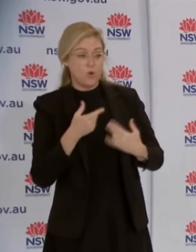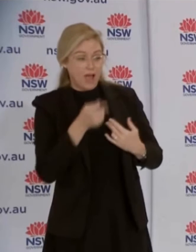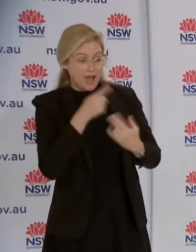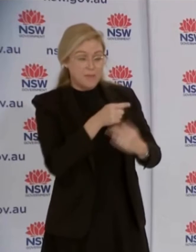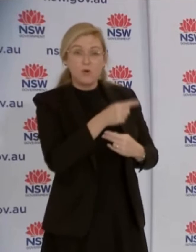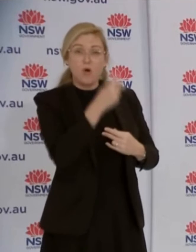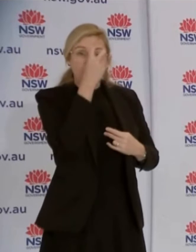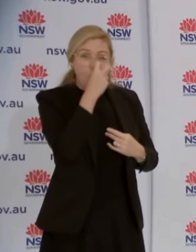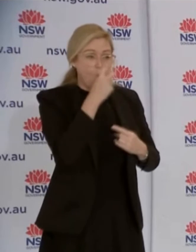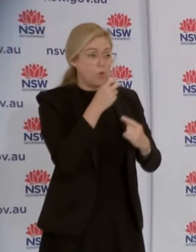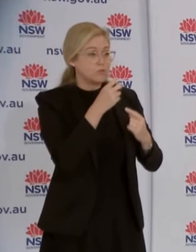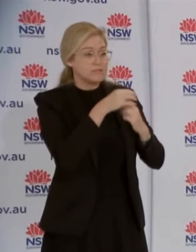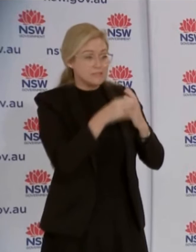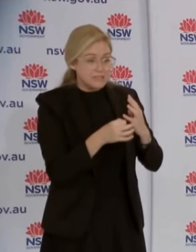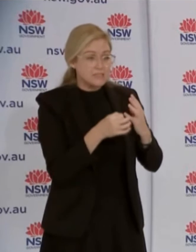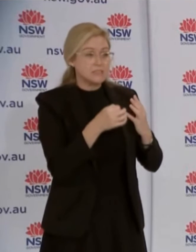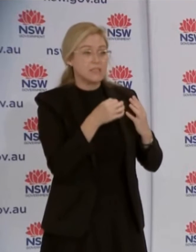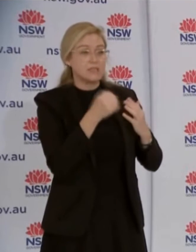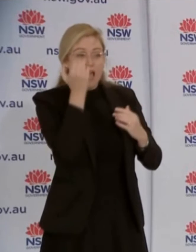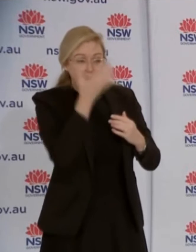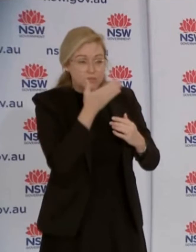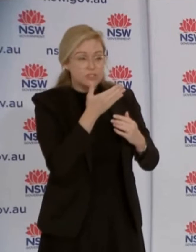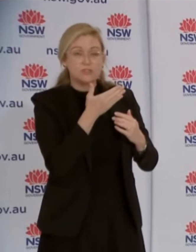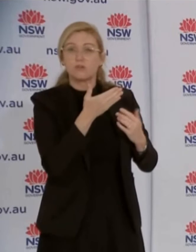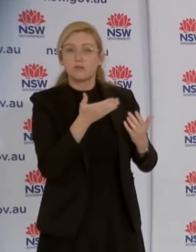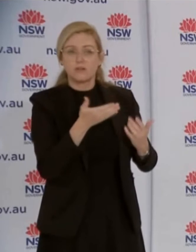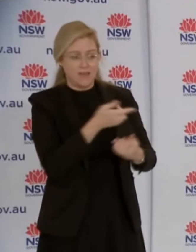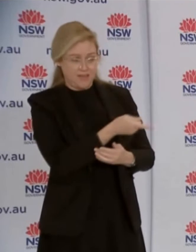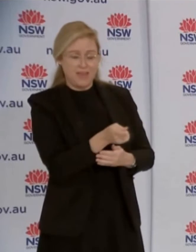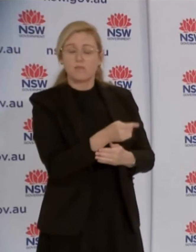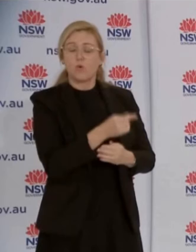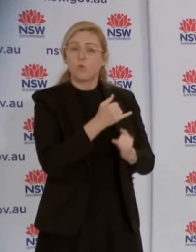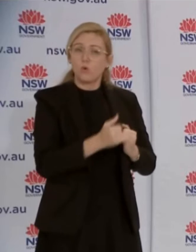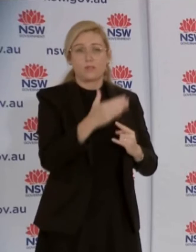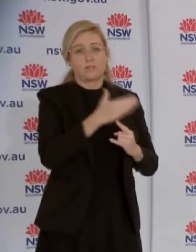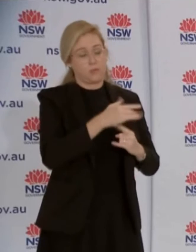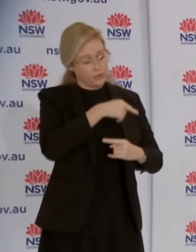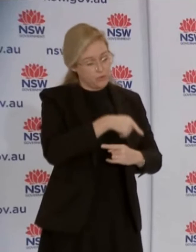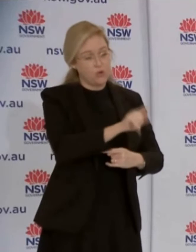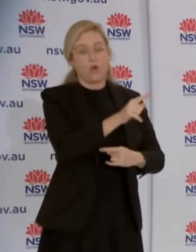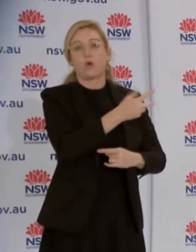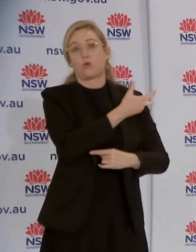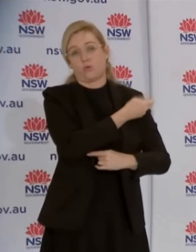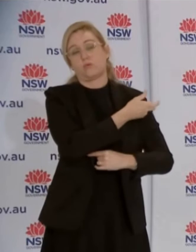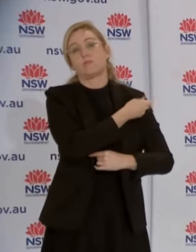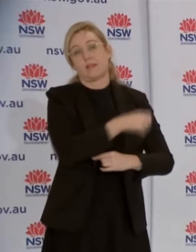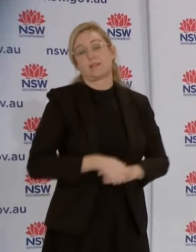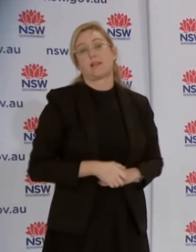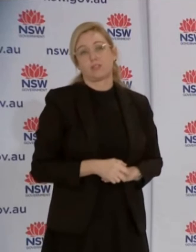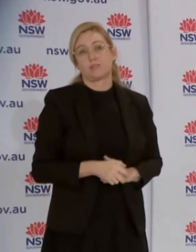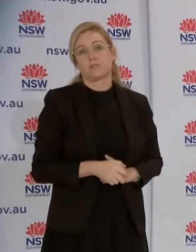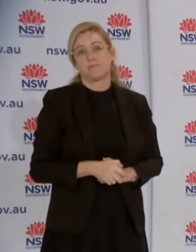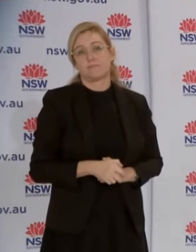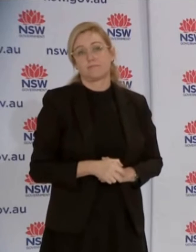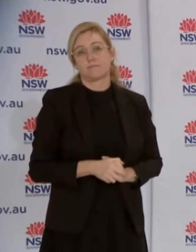the vaccine, because anyone who's unvaccinated is exposed as much now as they will be when we